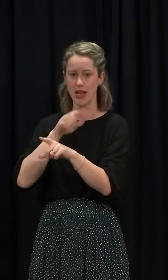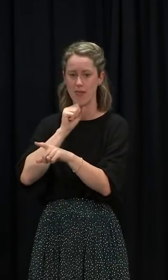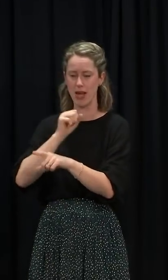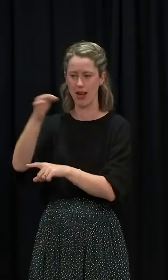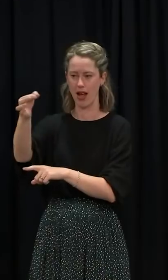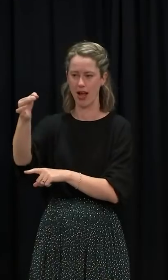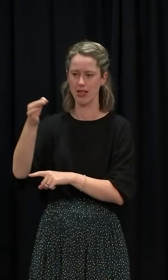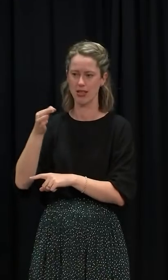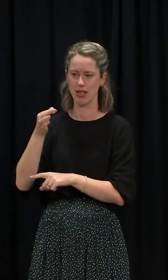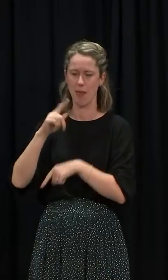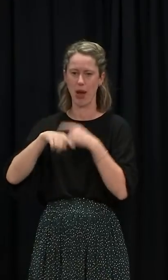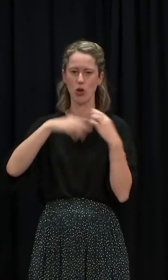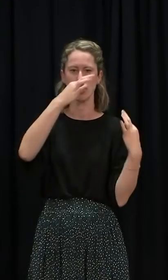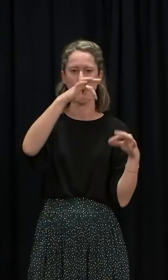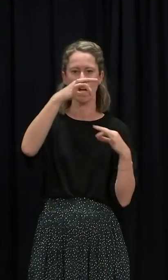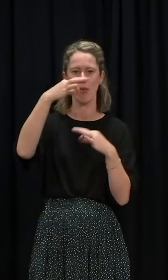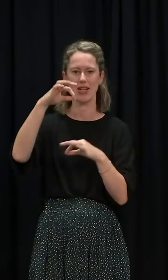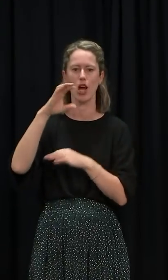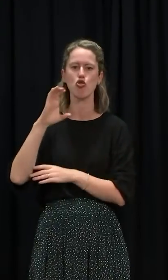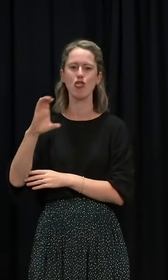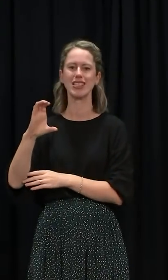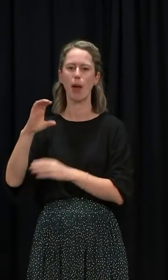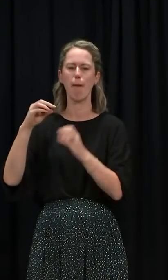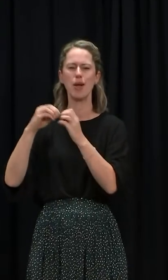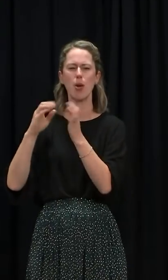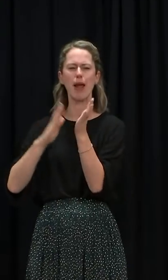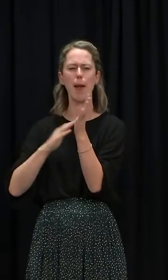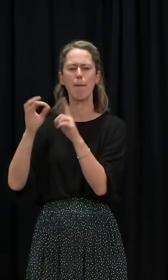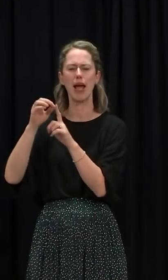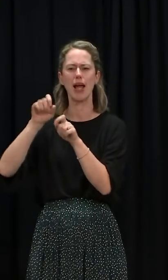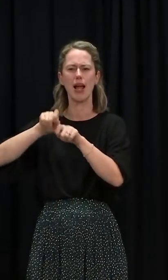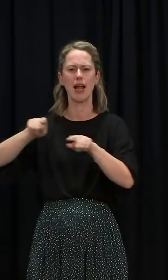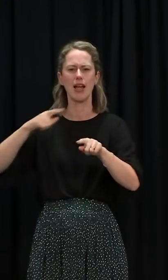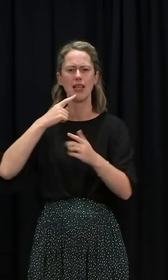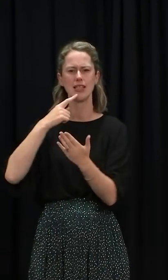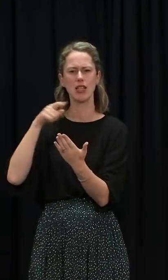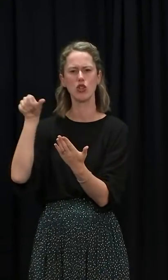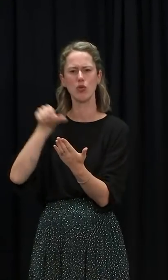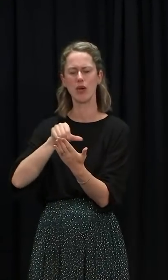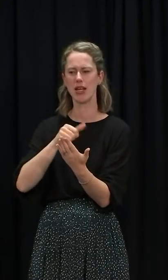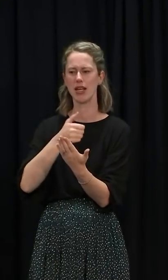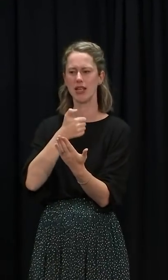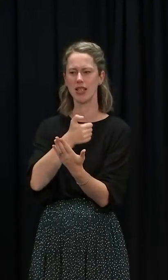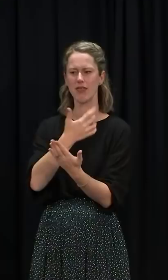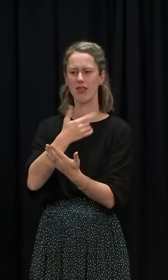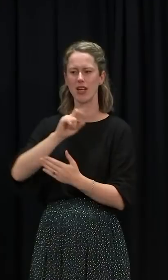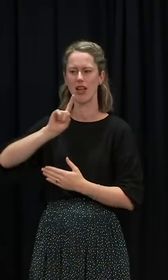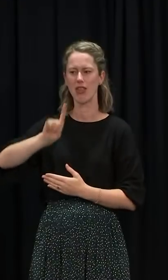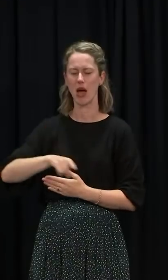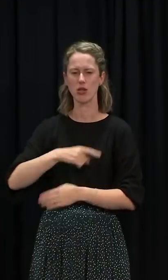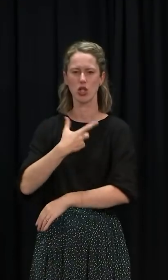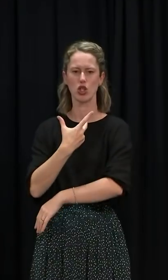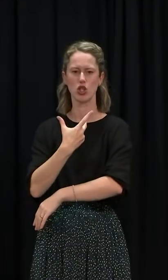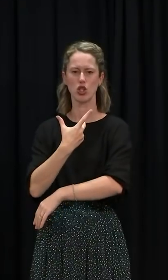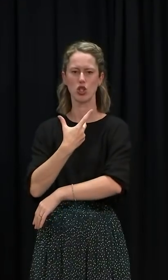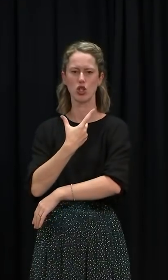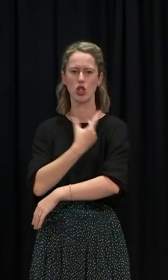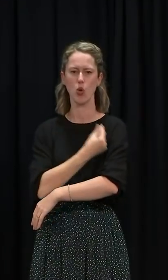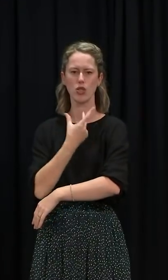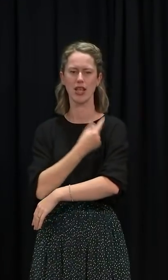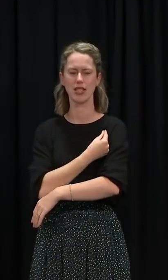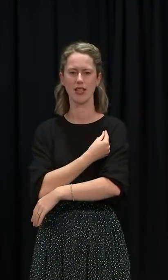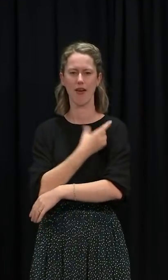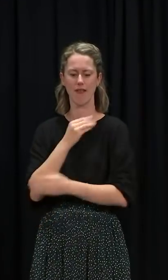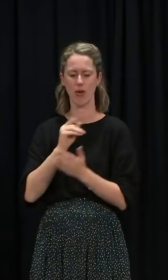Just on this leaked document that Chris Bishop has come across that said there was supposed to be 650,000 doses per week